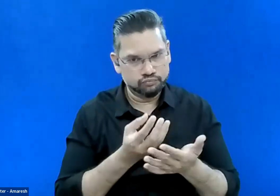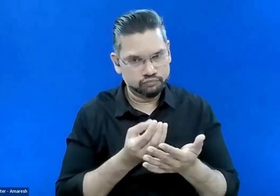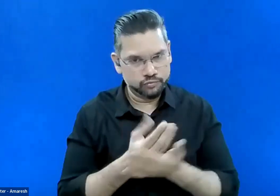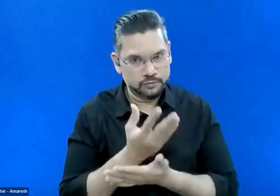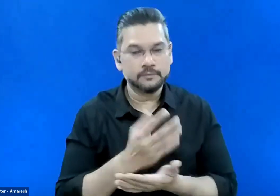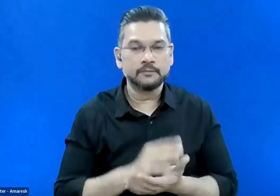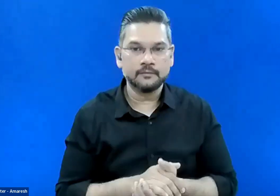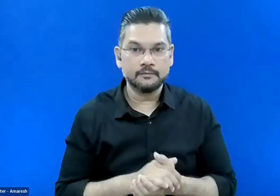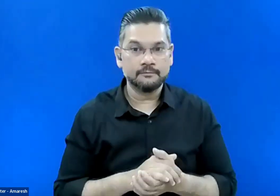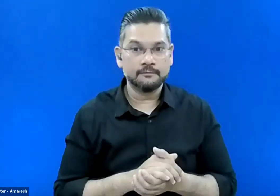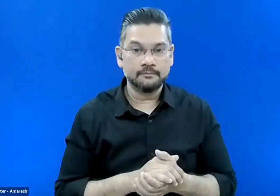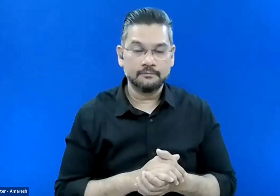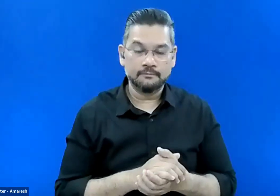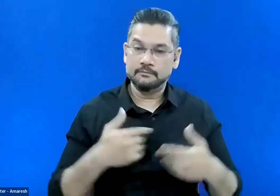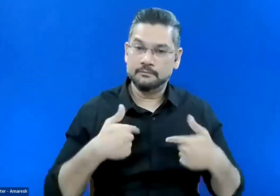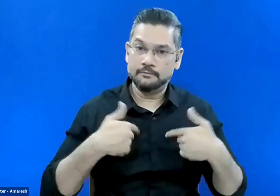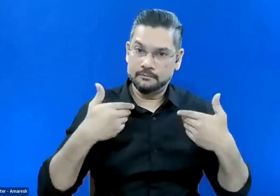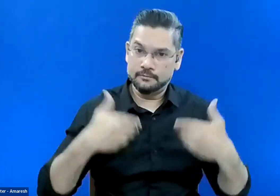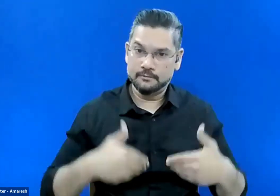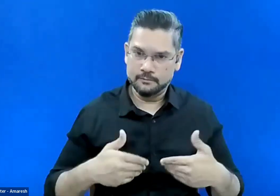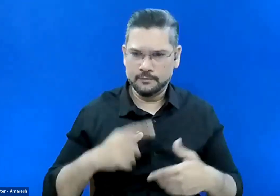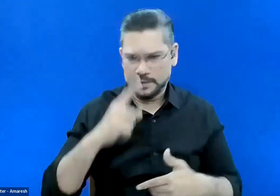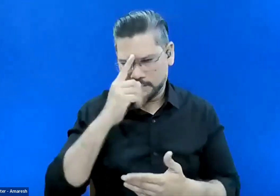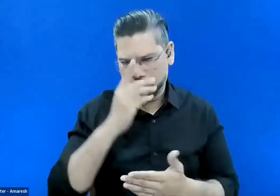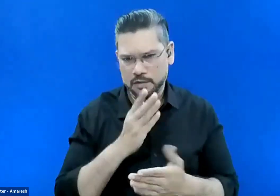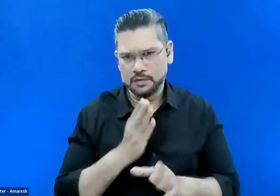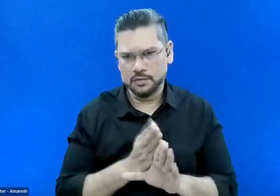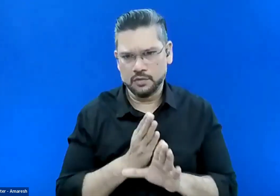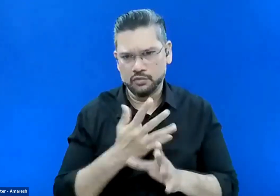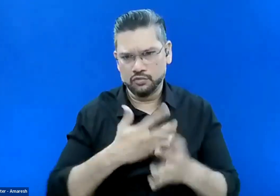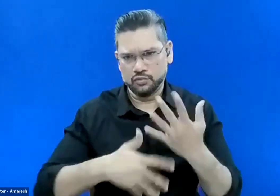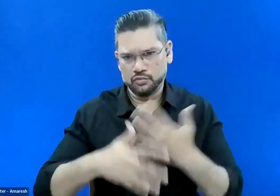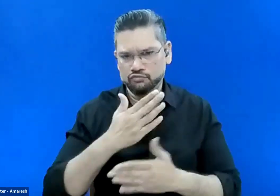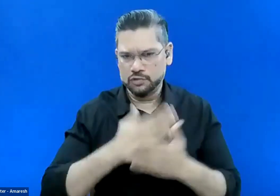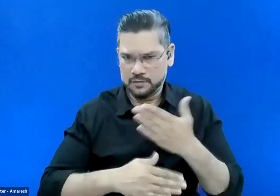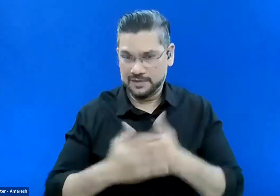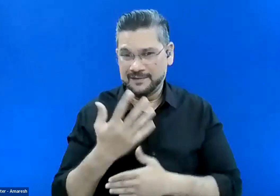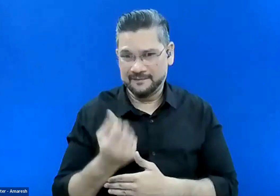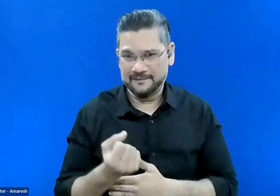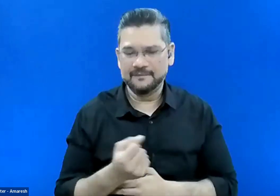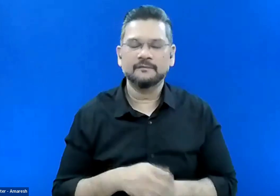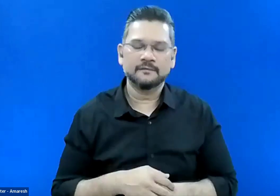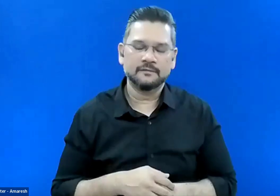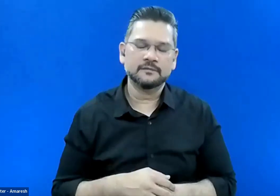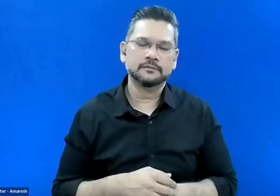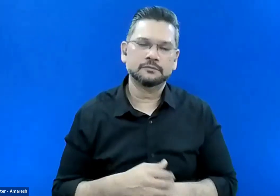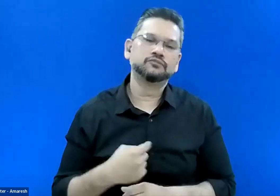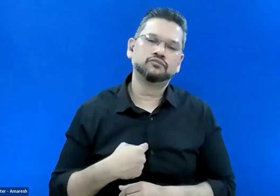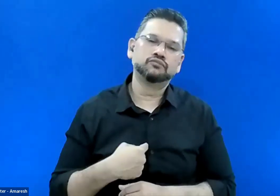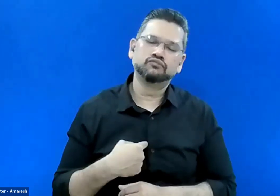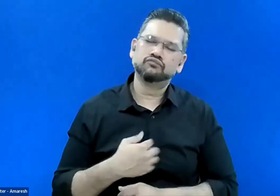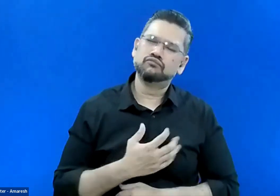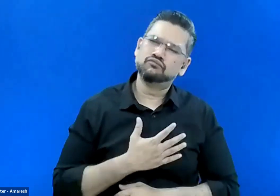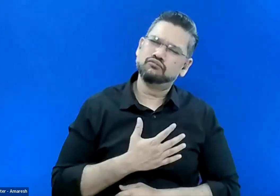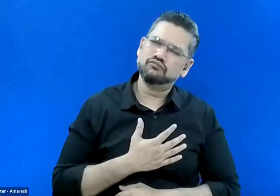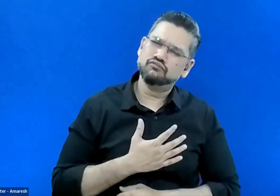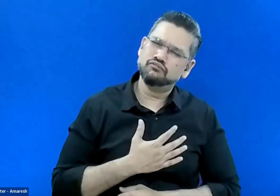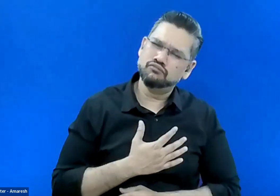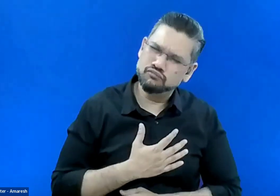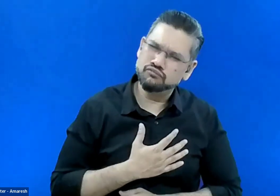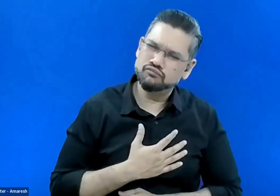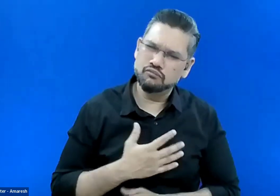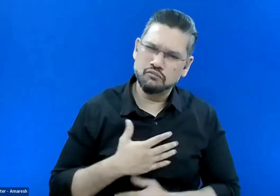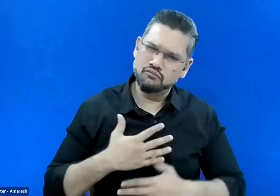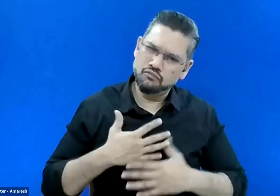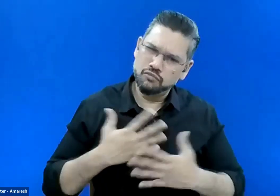person with a psychosocial disability, and I'm passionate about psychosocial disability rights advocacy, as well